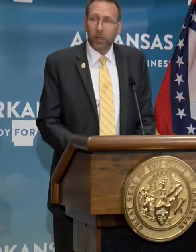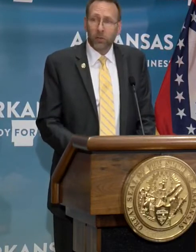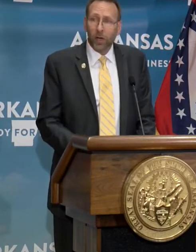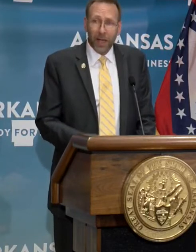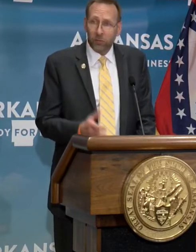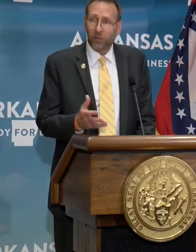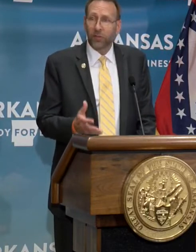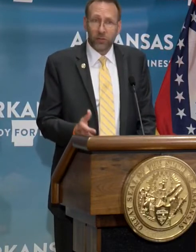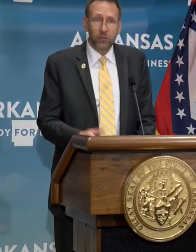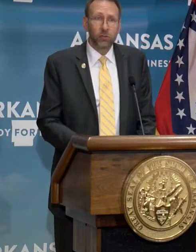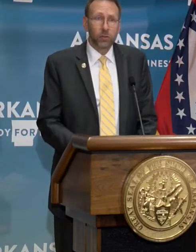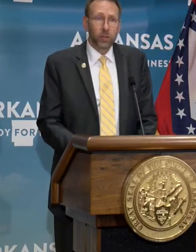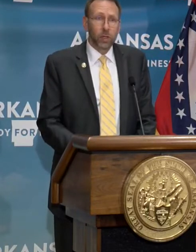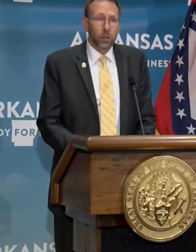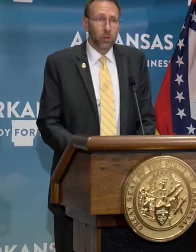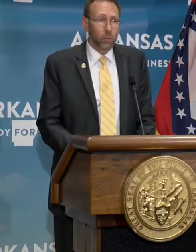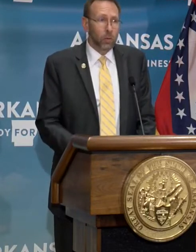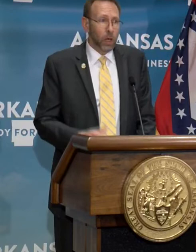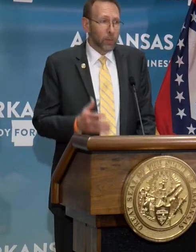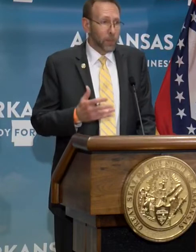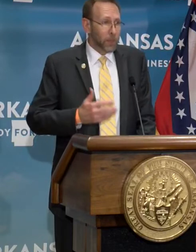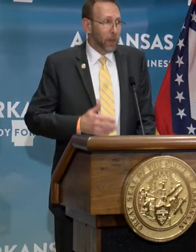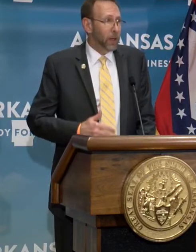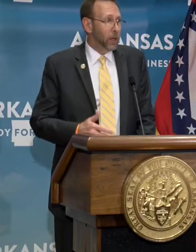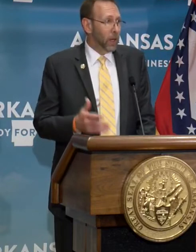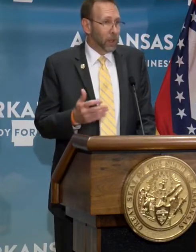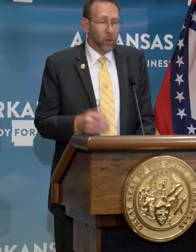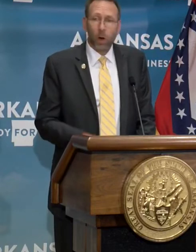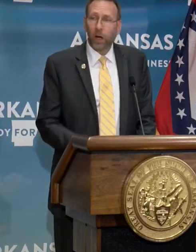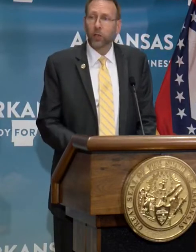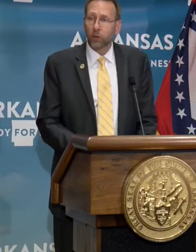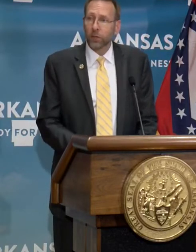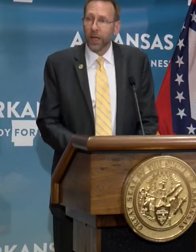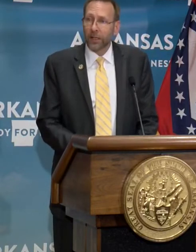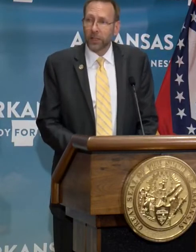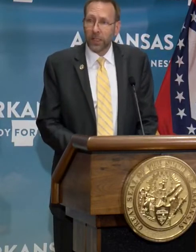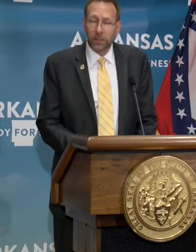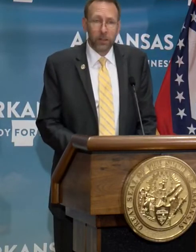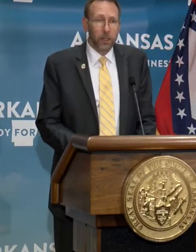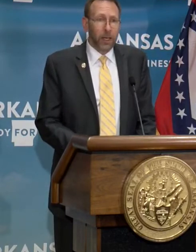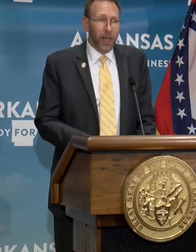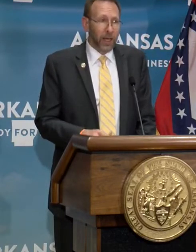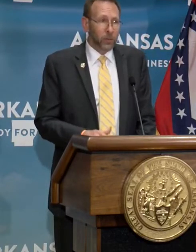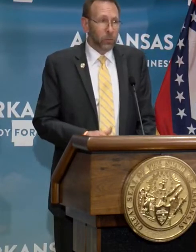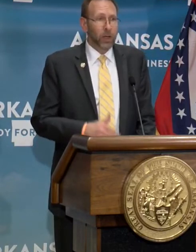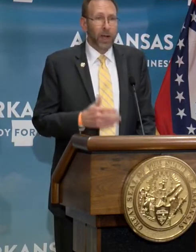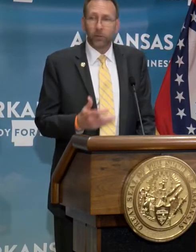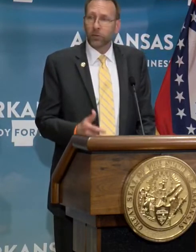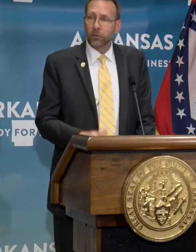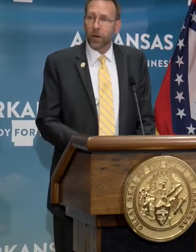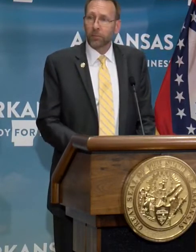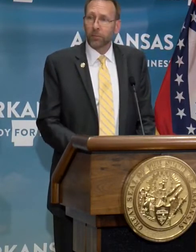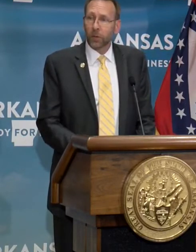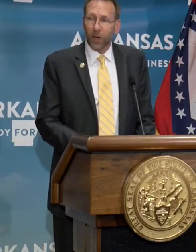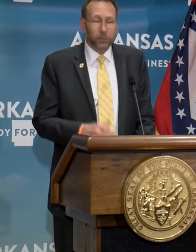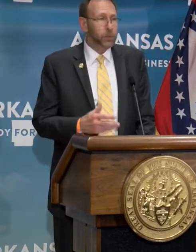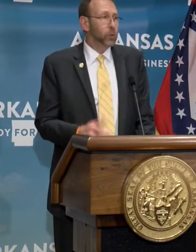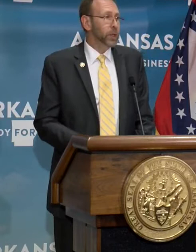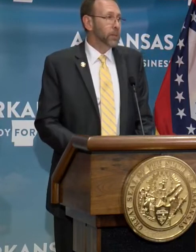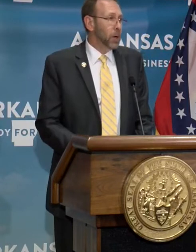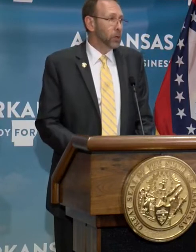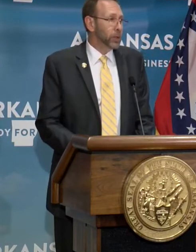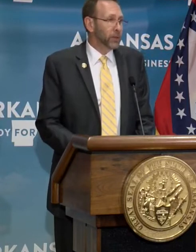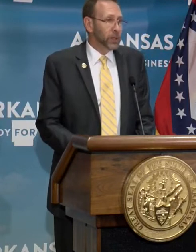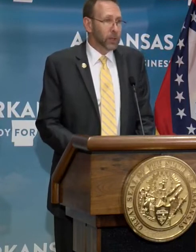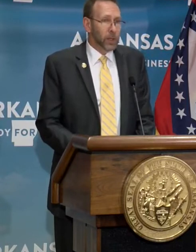in Arkansas, actually a physician, who acquired COVID-19 and recovered from the